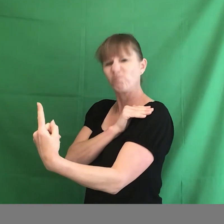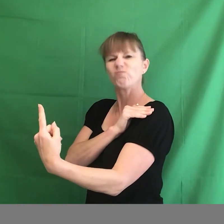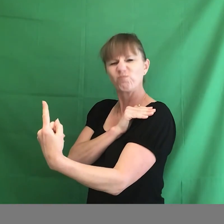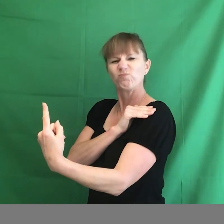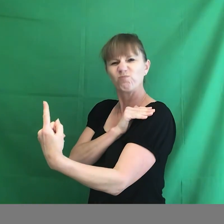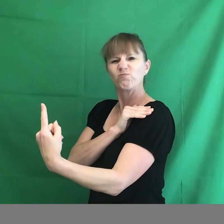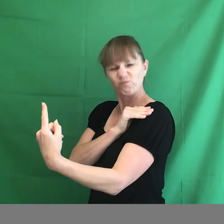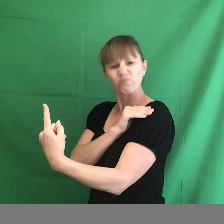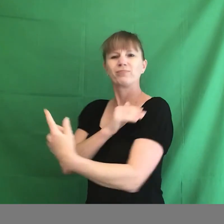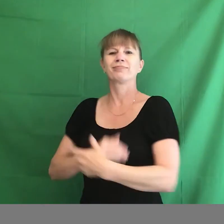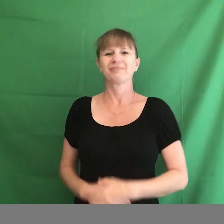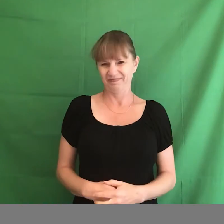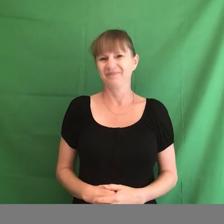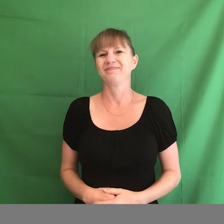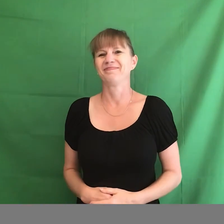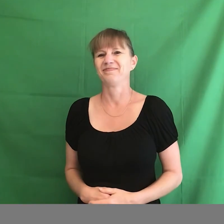individuality.